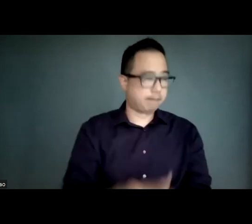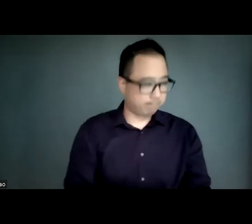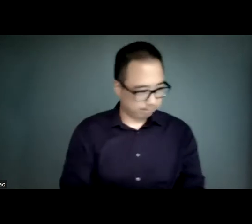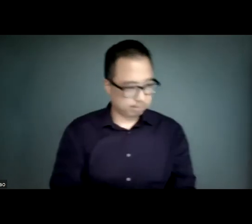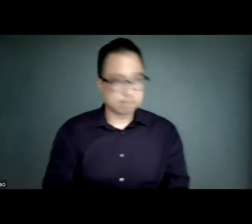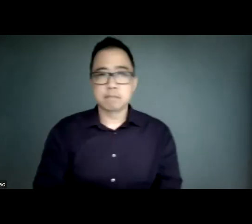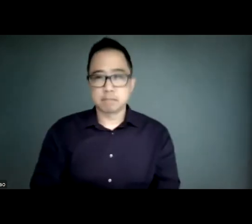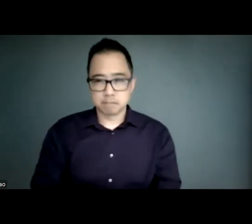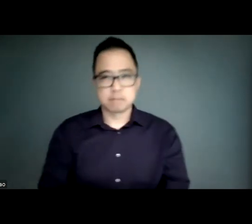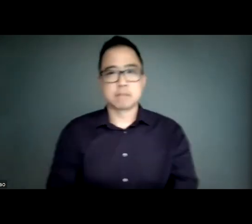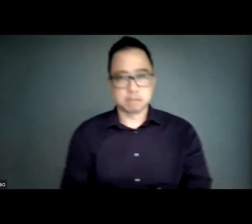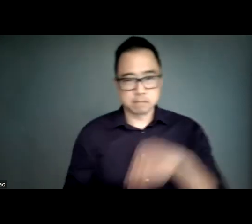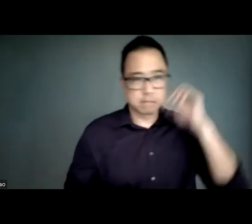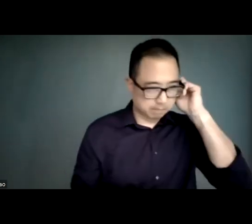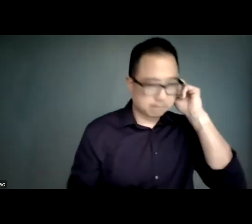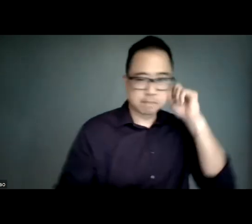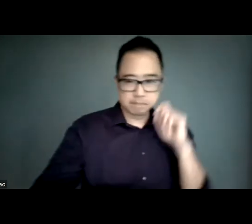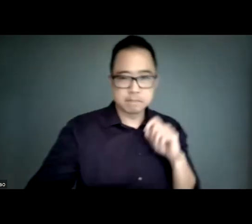Spread the word.